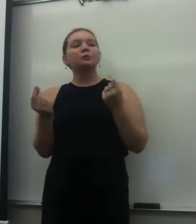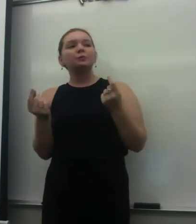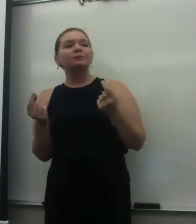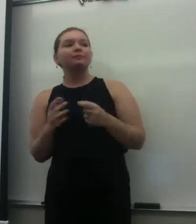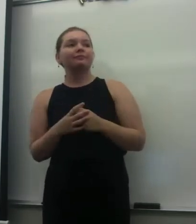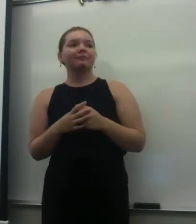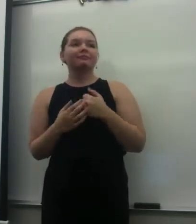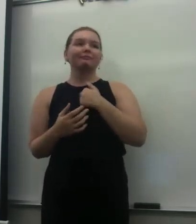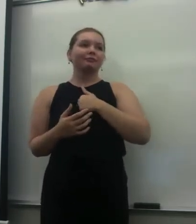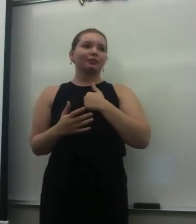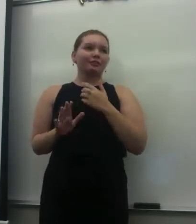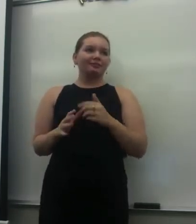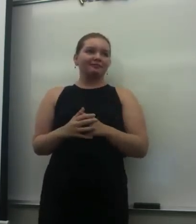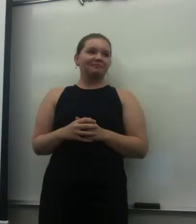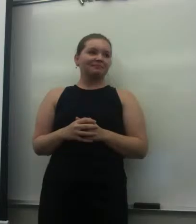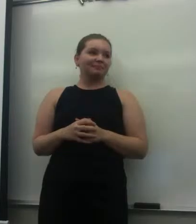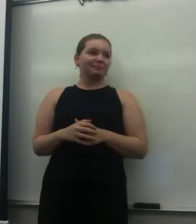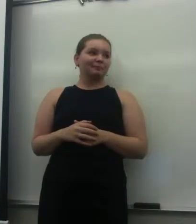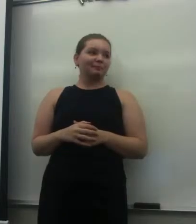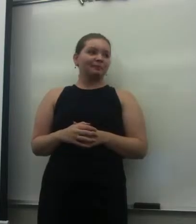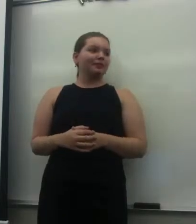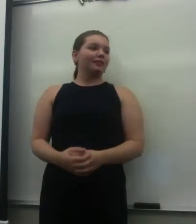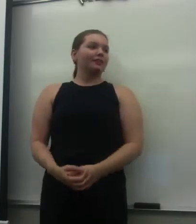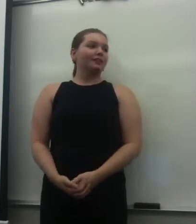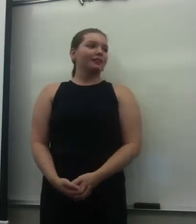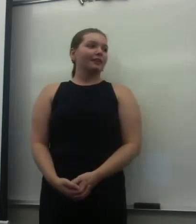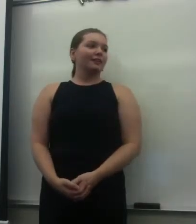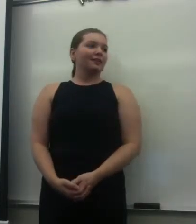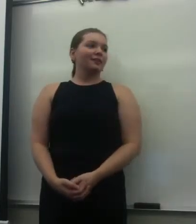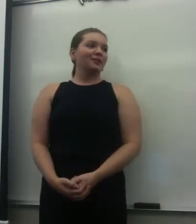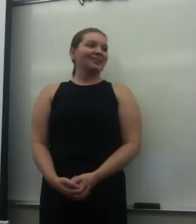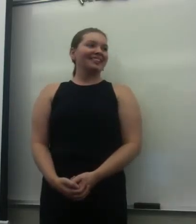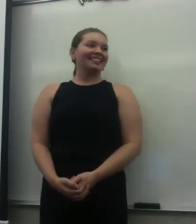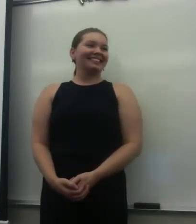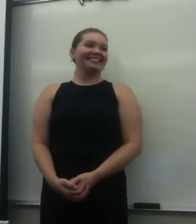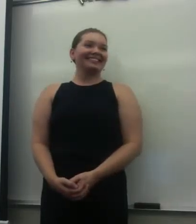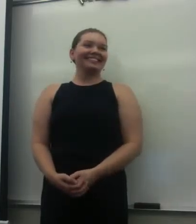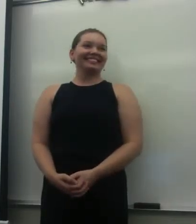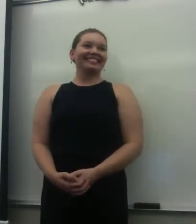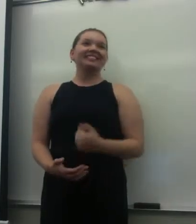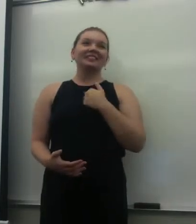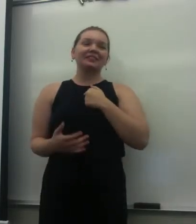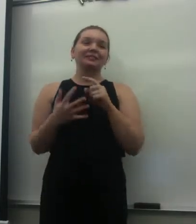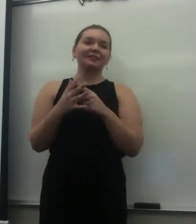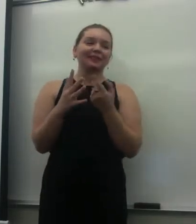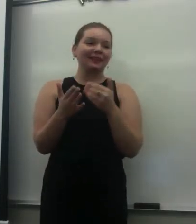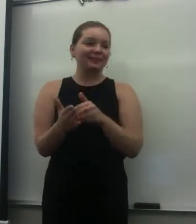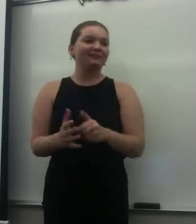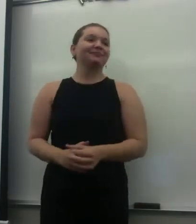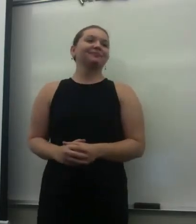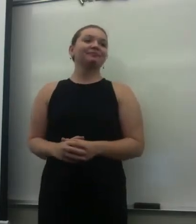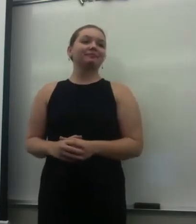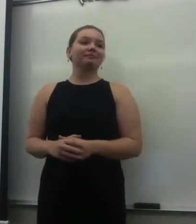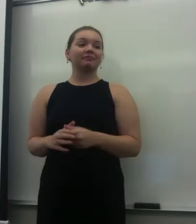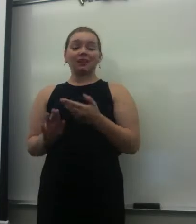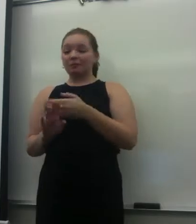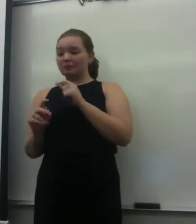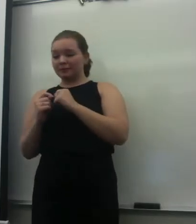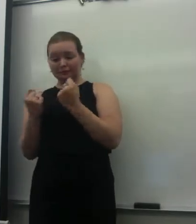just fixed up my video. Sorry, I have to start it again. Okay. Prepping and teaming. When